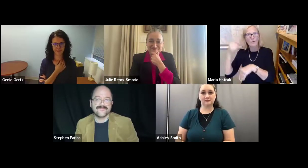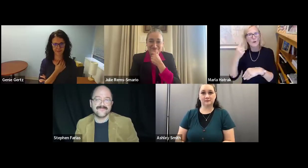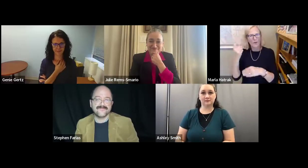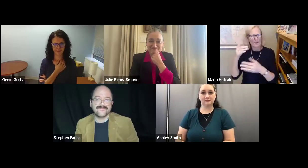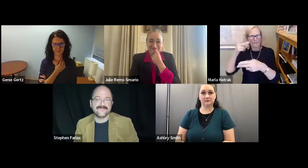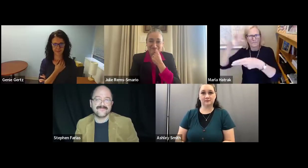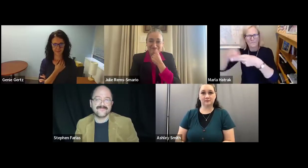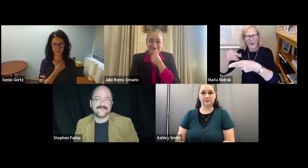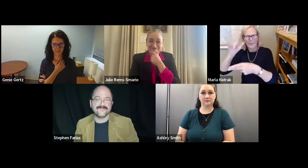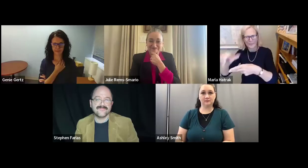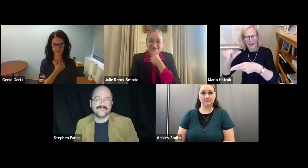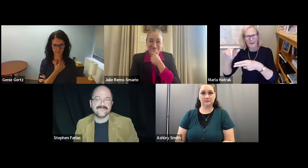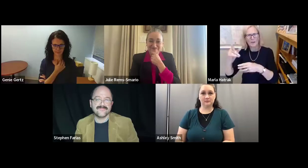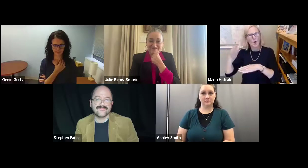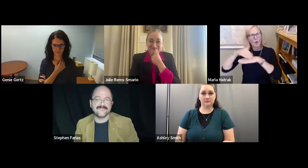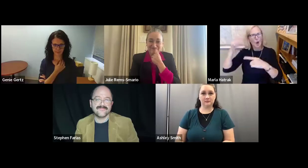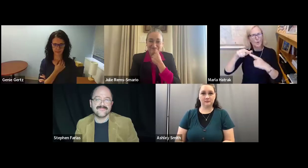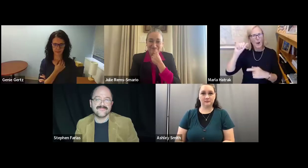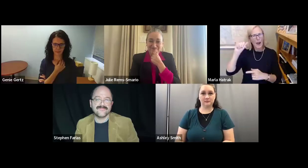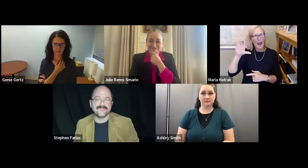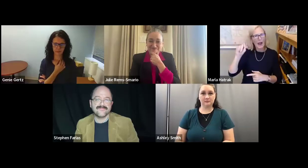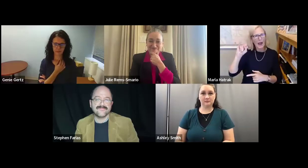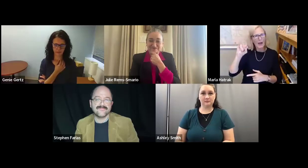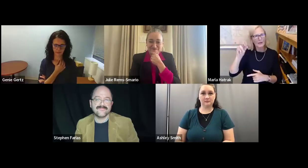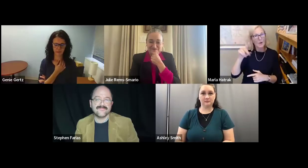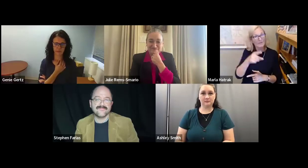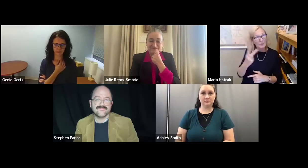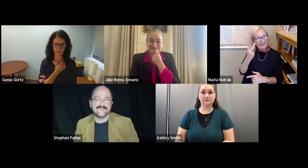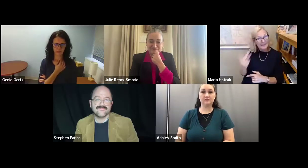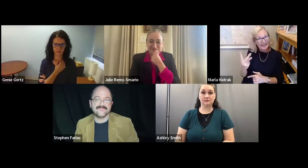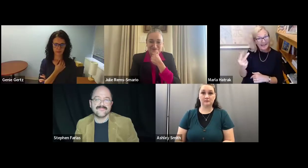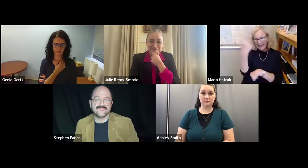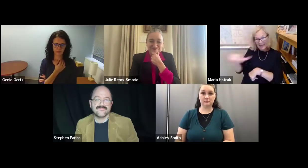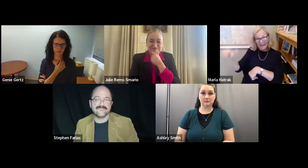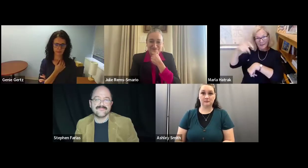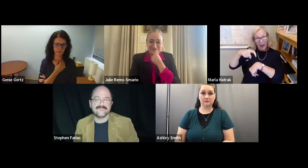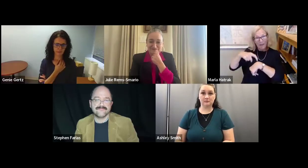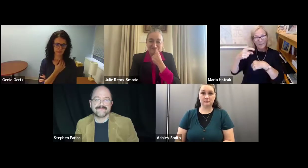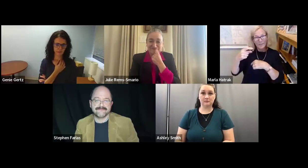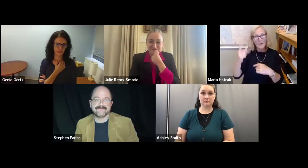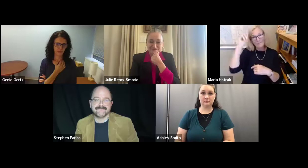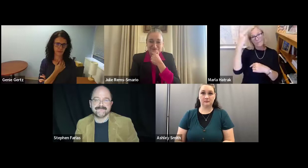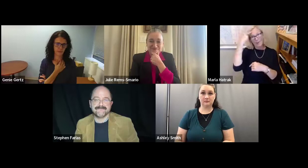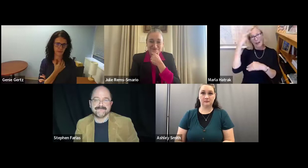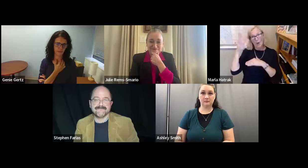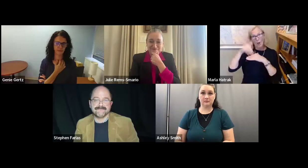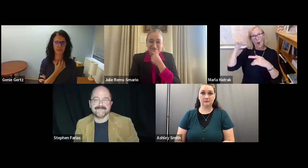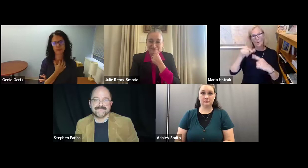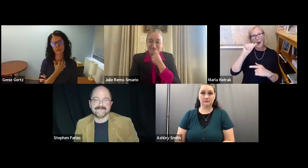I want to add on to what Stephen is talking about. When we see that call to action, what that means,